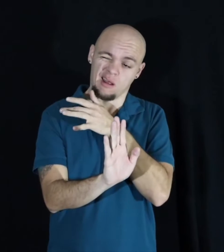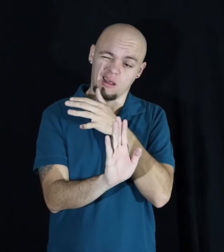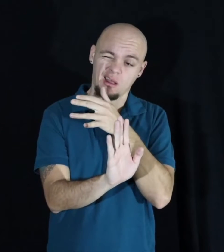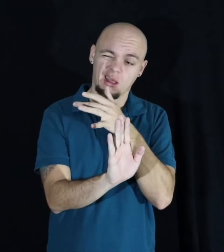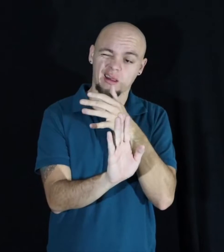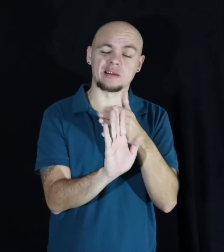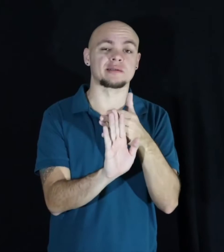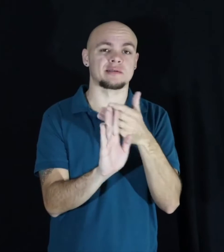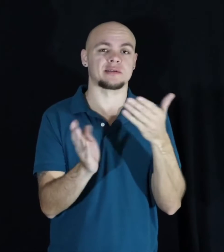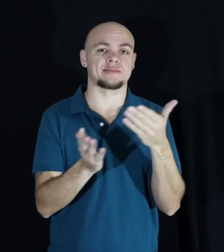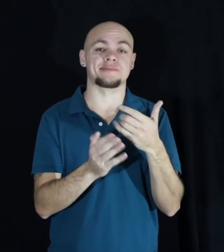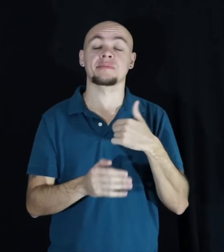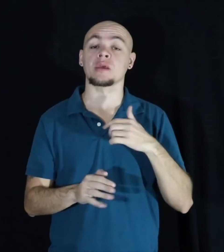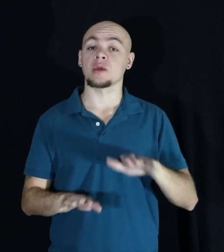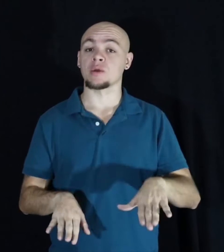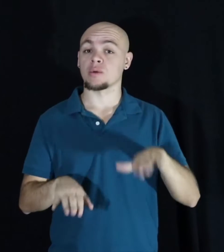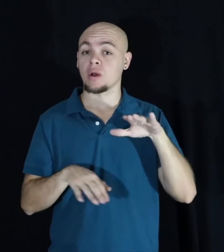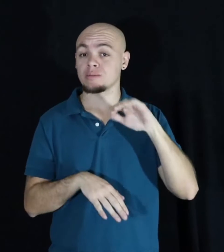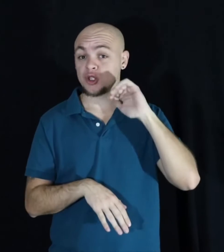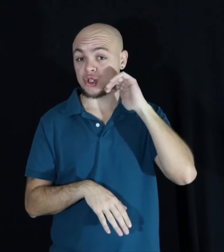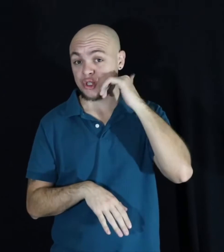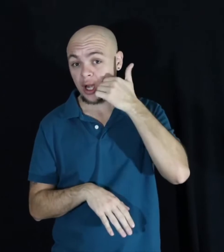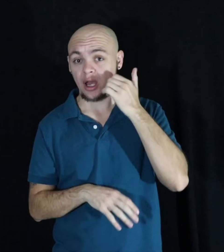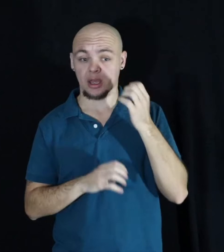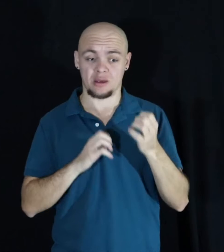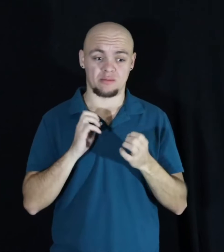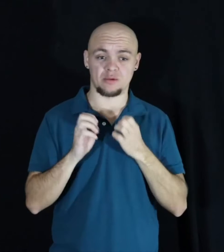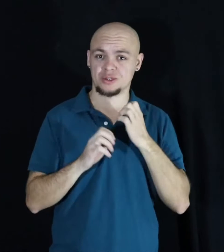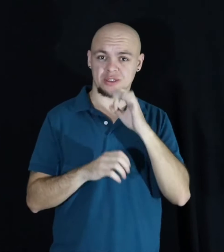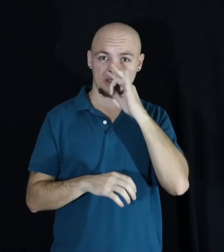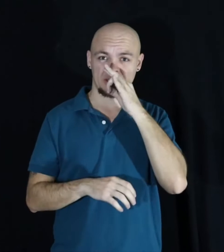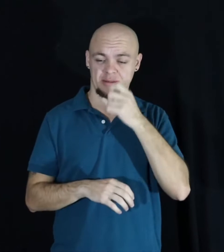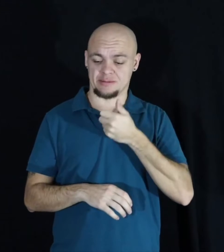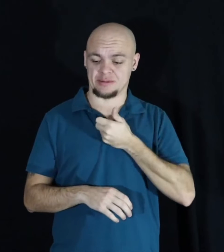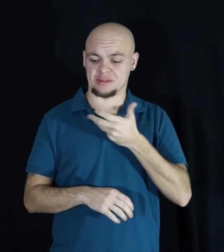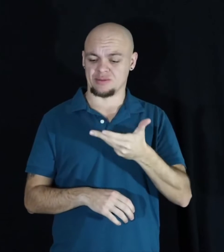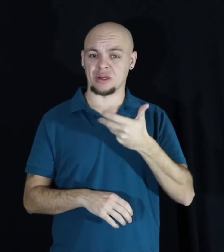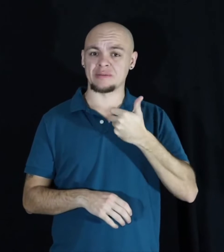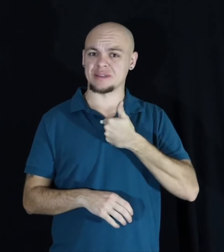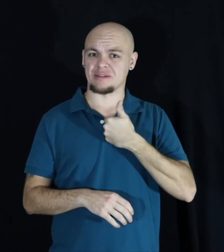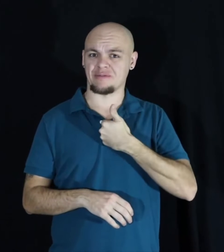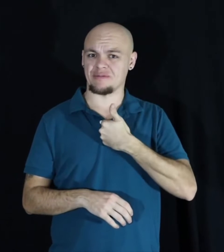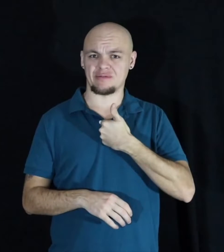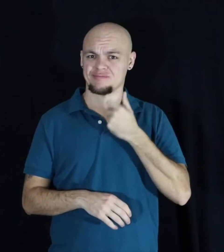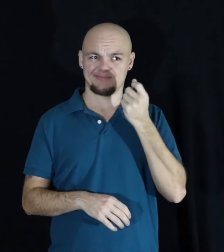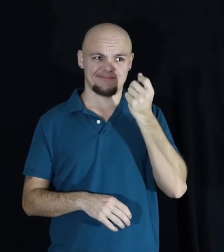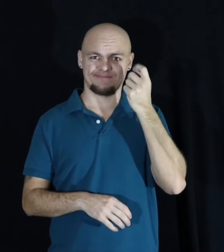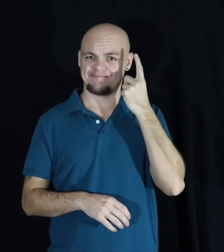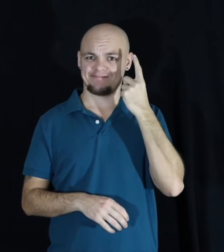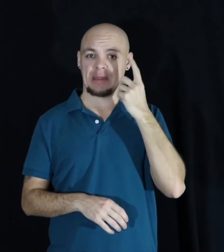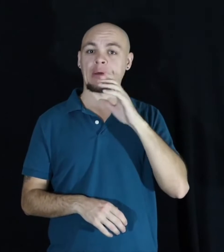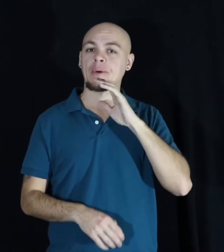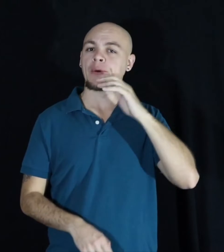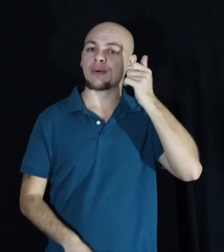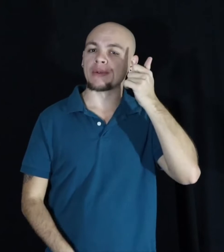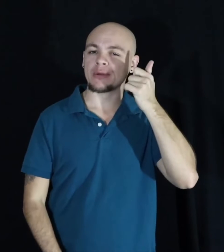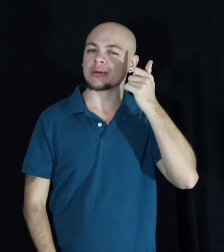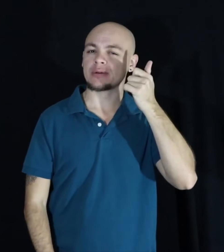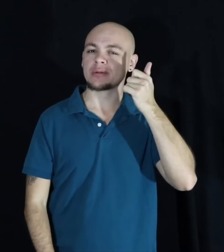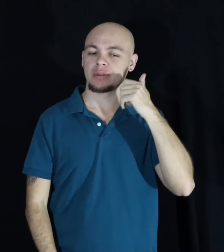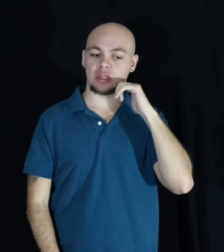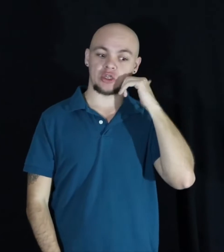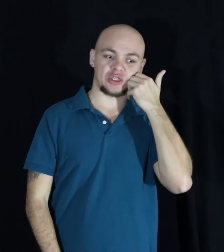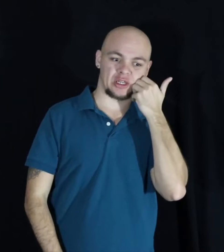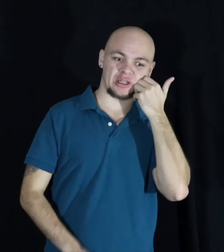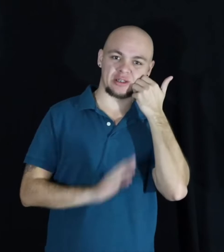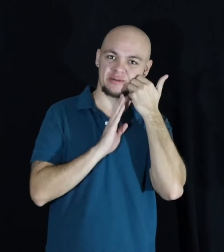I grew up a shy, emotional kid, and I didn't really know how to express myself. As I got older, I outgrew some of the shyness and